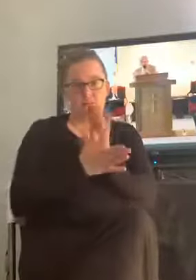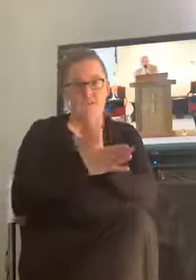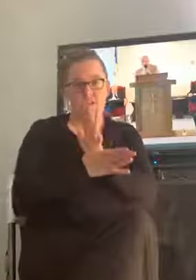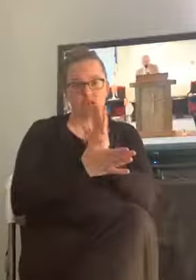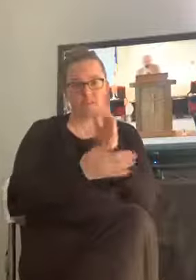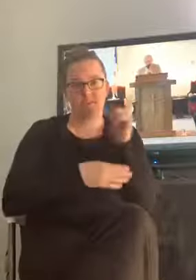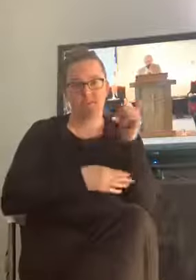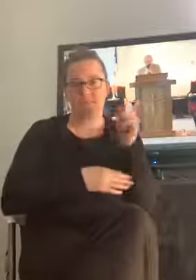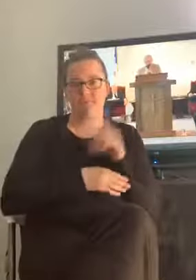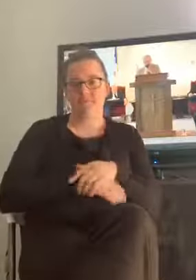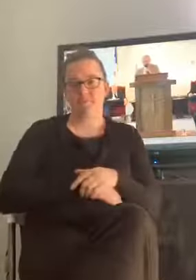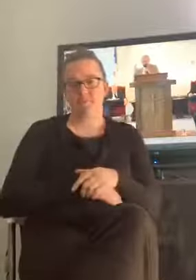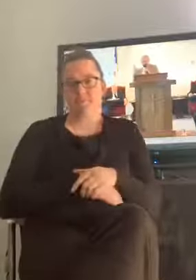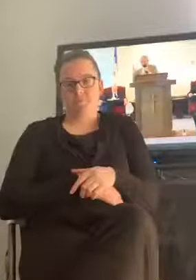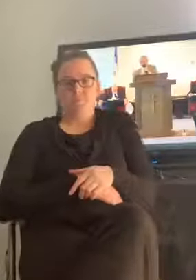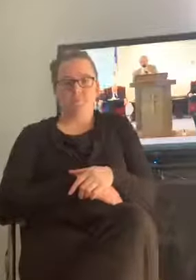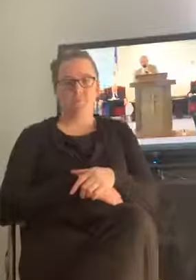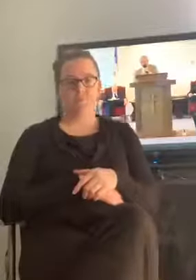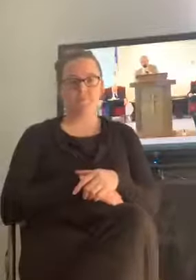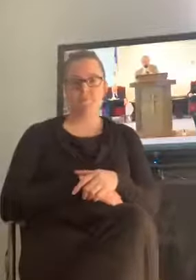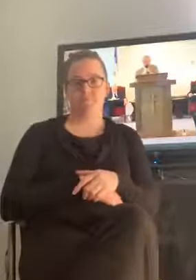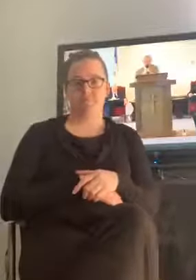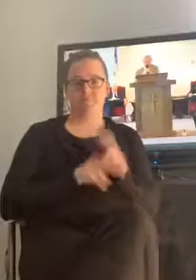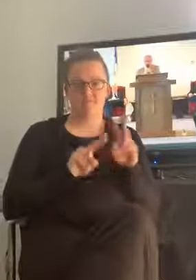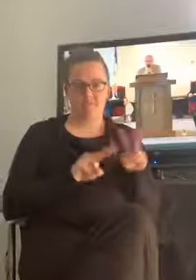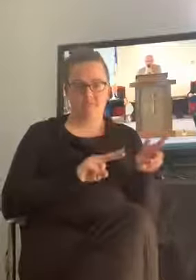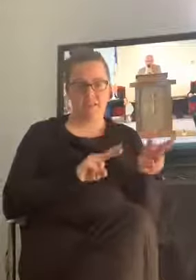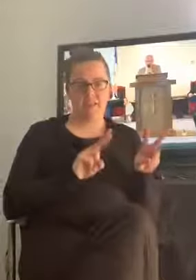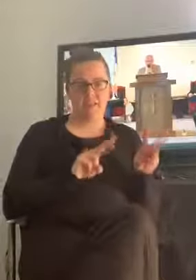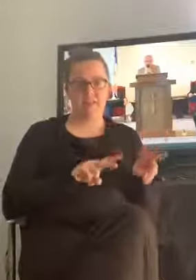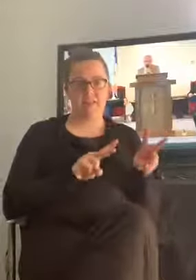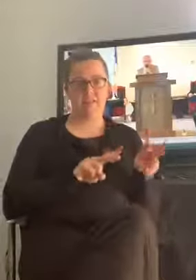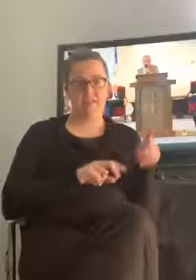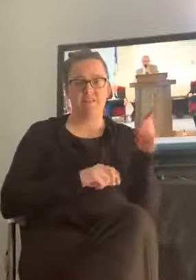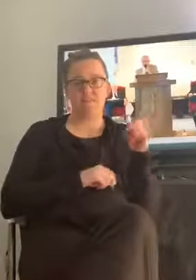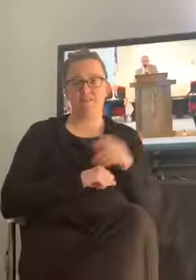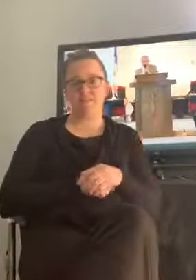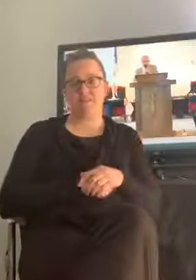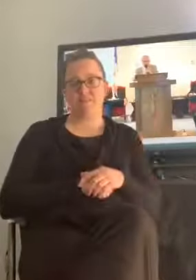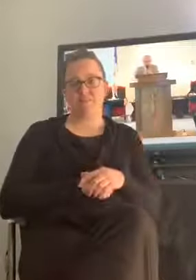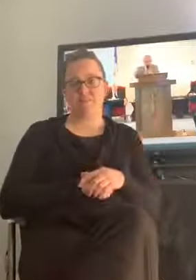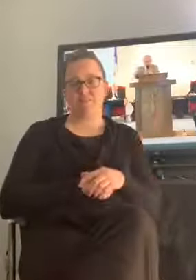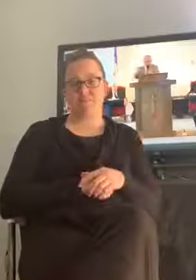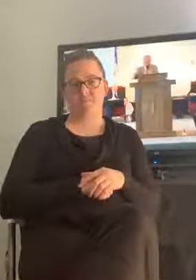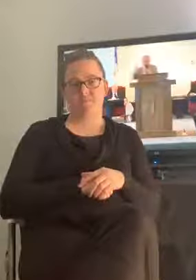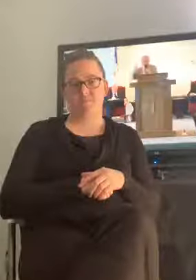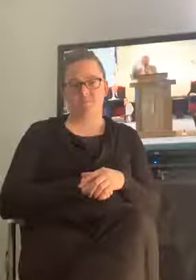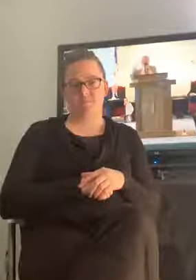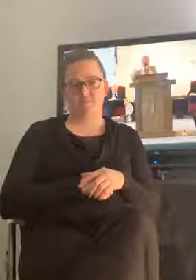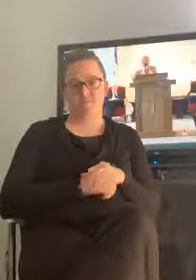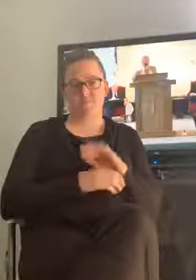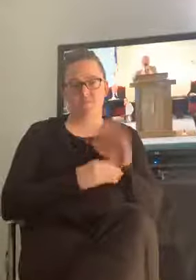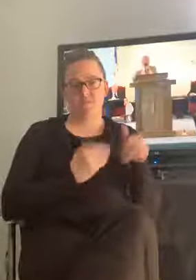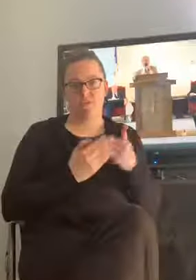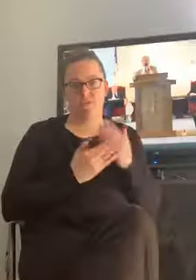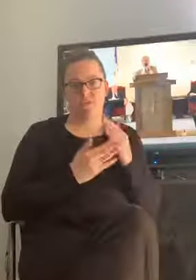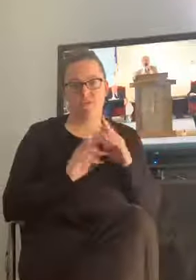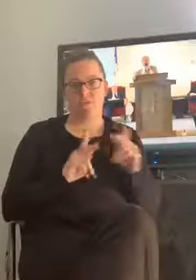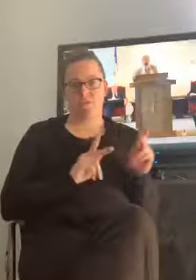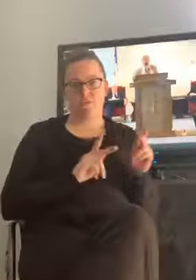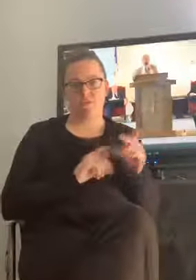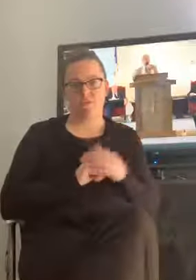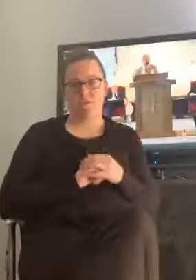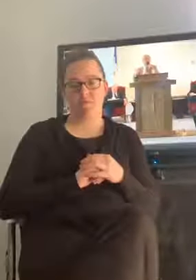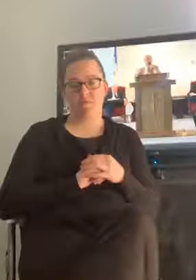and began to magnify him. In verse number 9, it says, the multitude that went before and then followed.